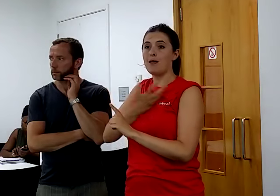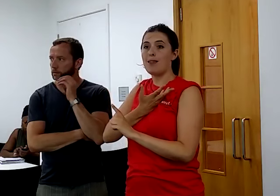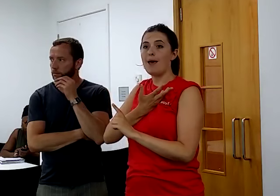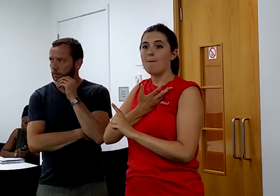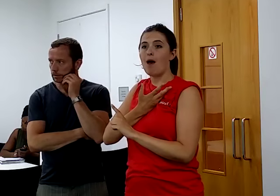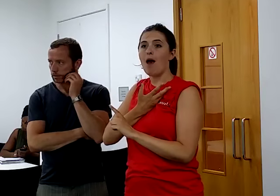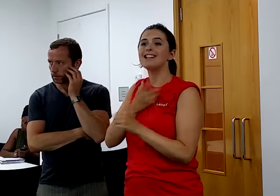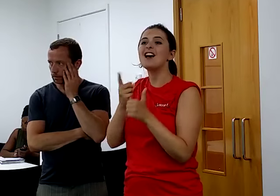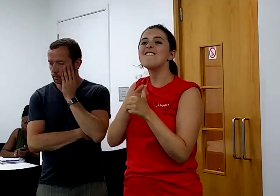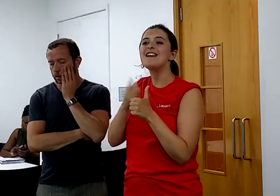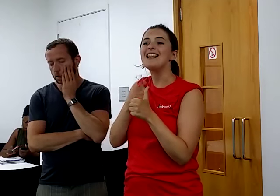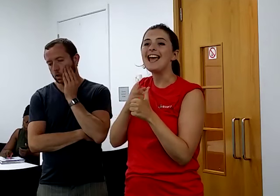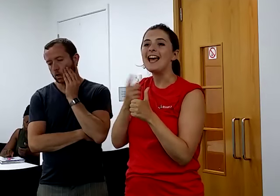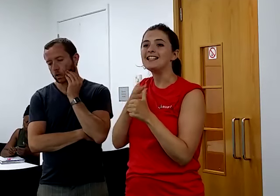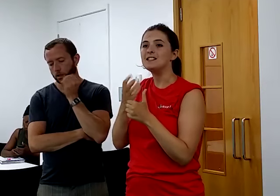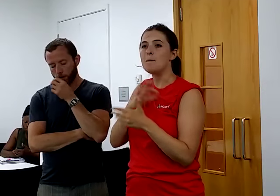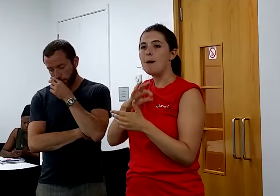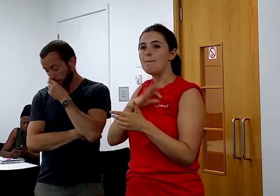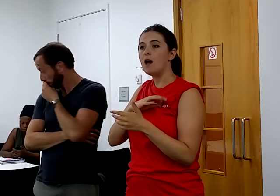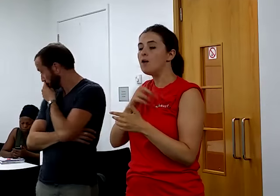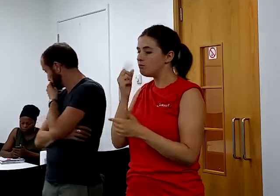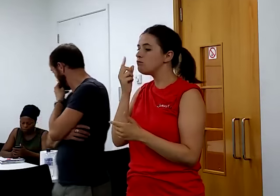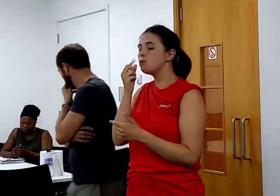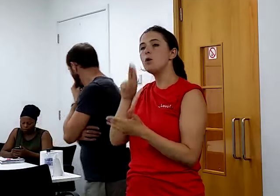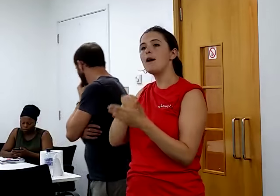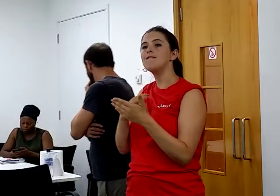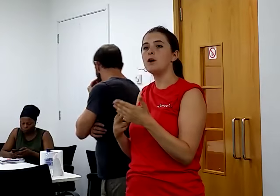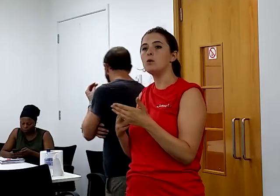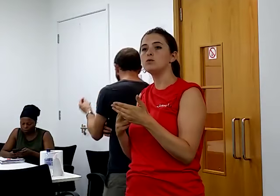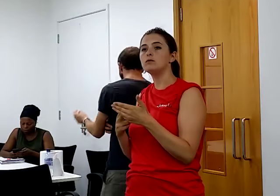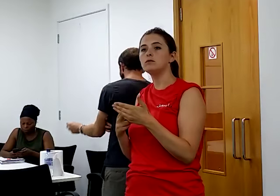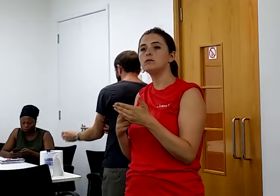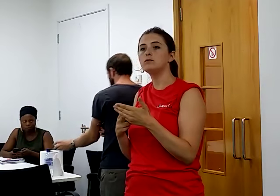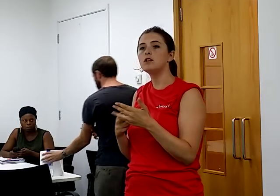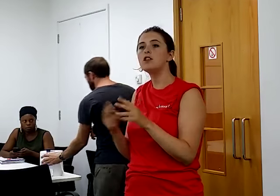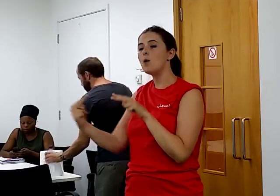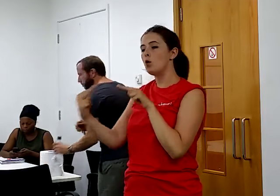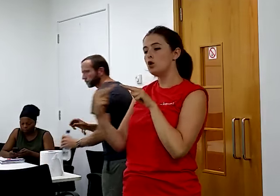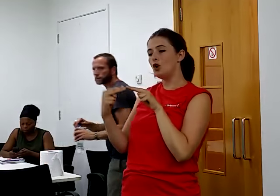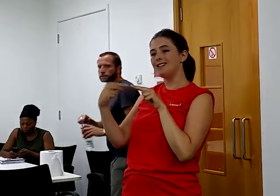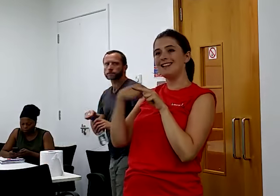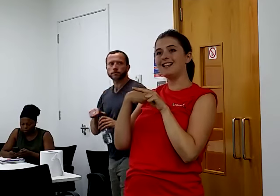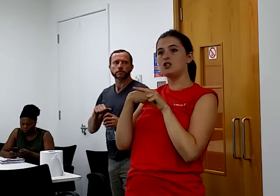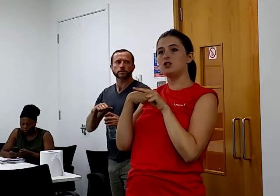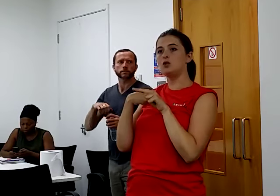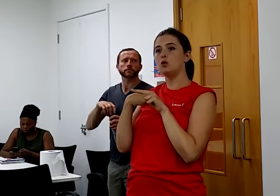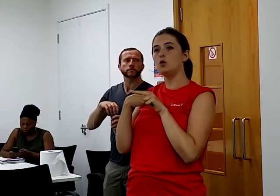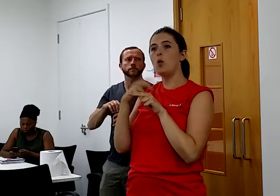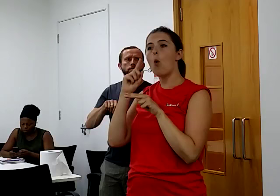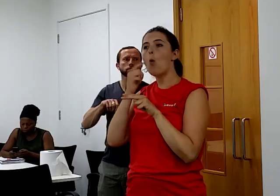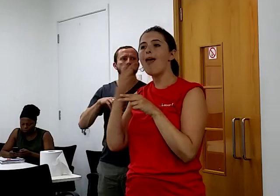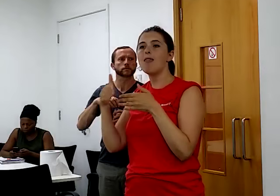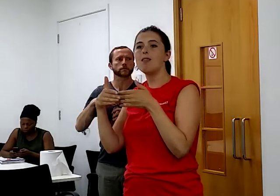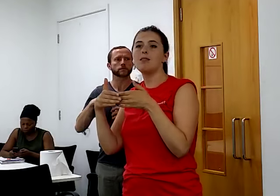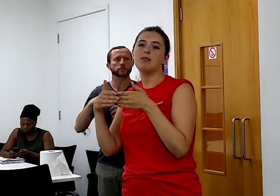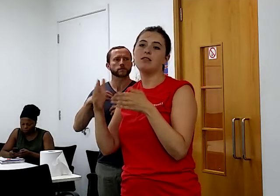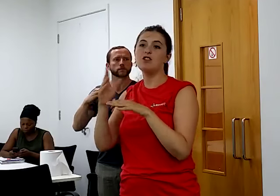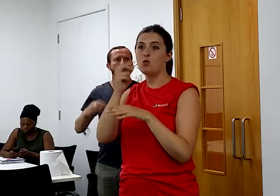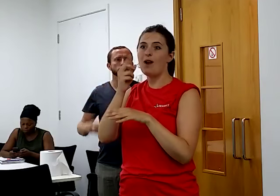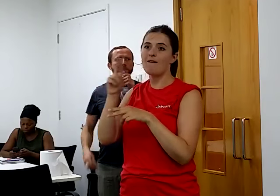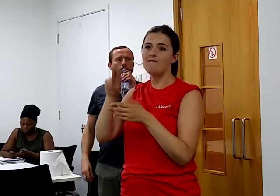are therefore eligible to vote and will be contacted when the leadership voting window opens. Option